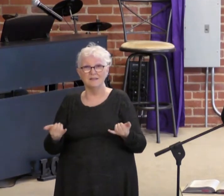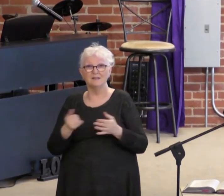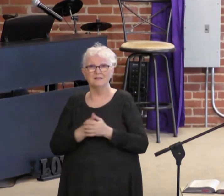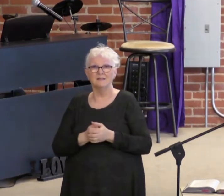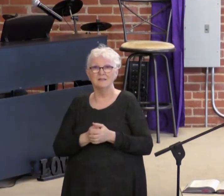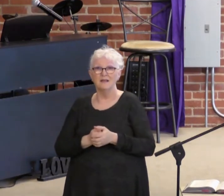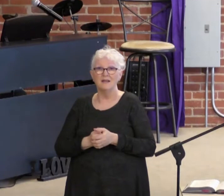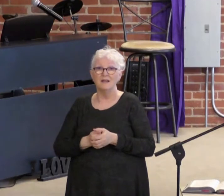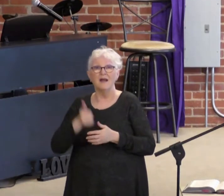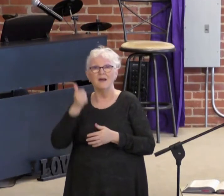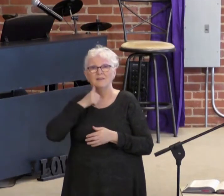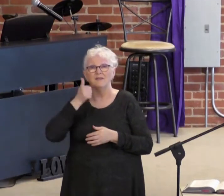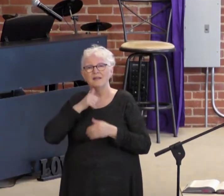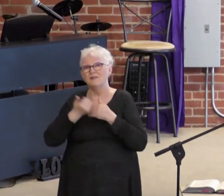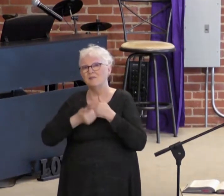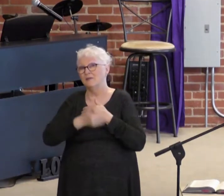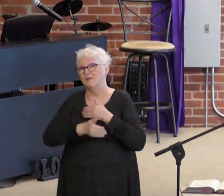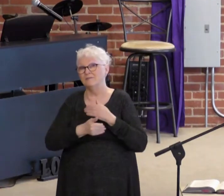our daily bread.